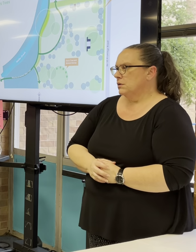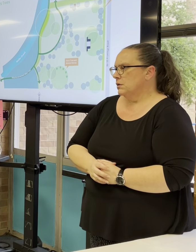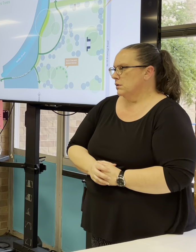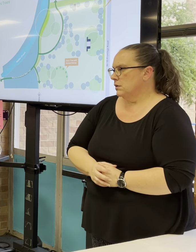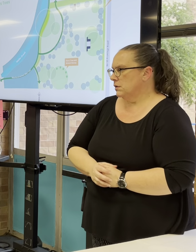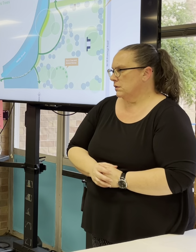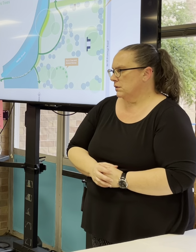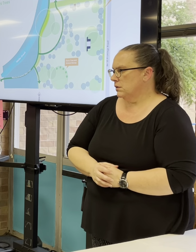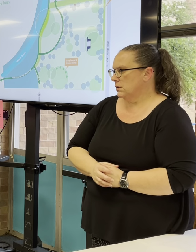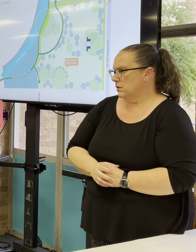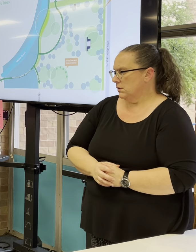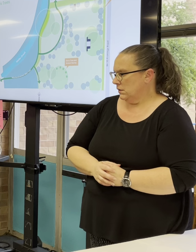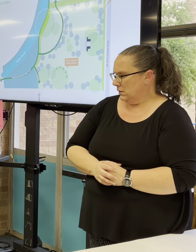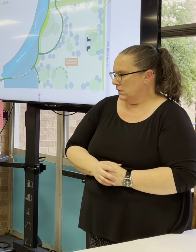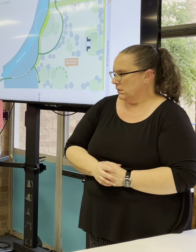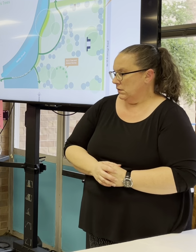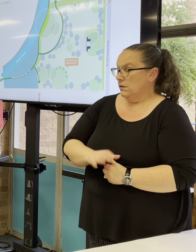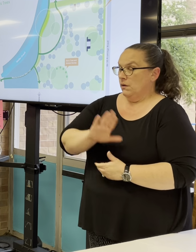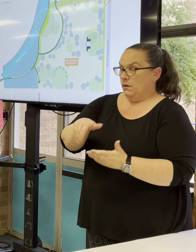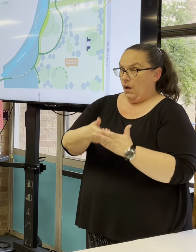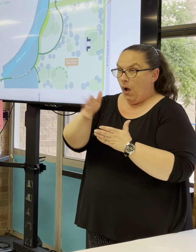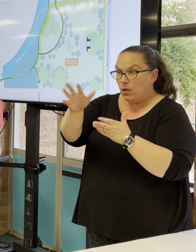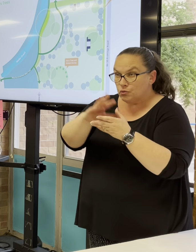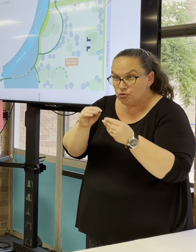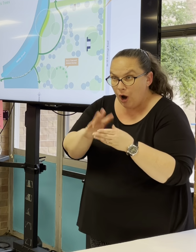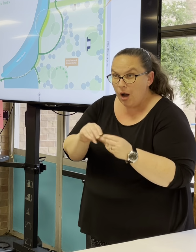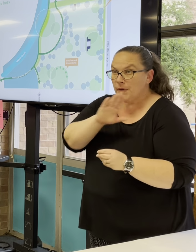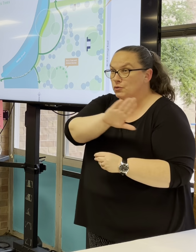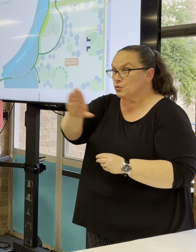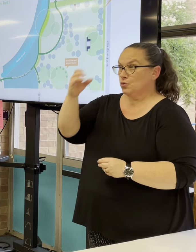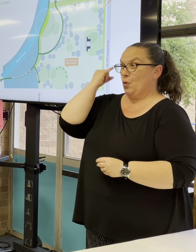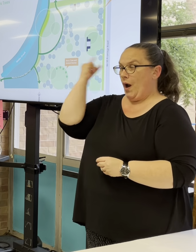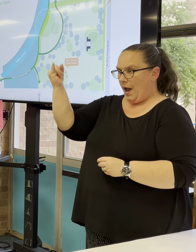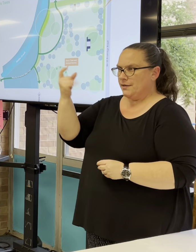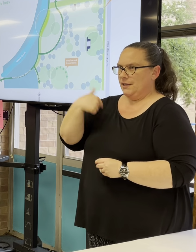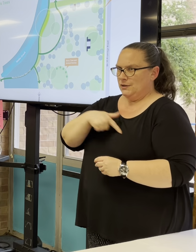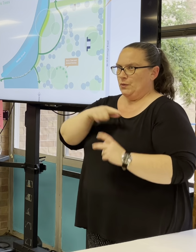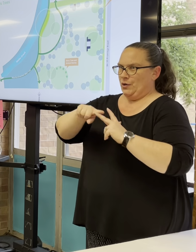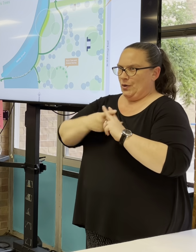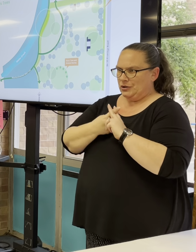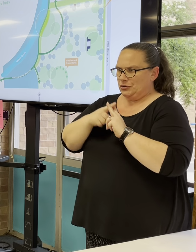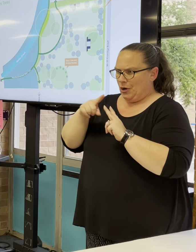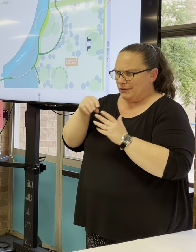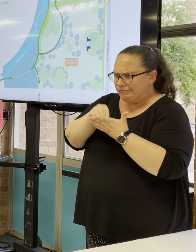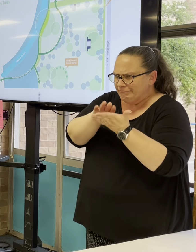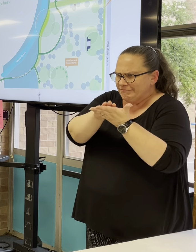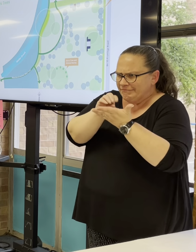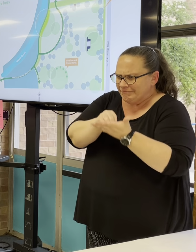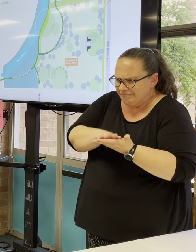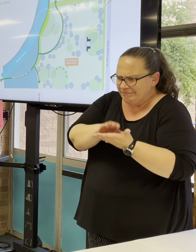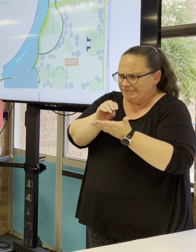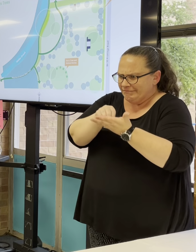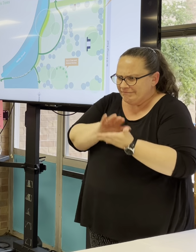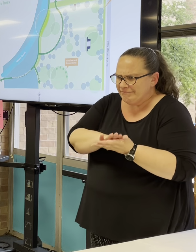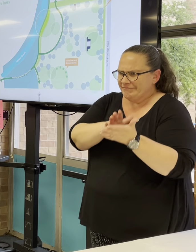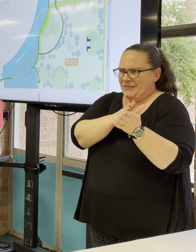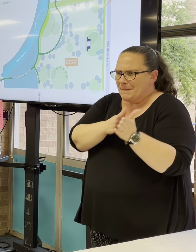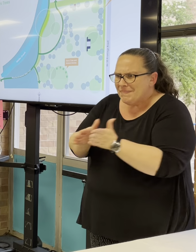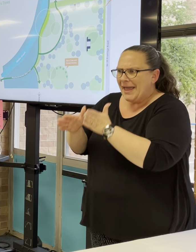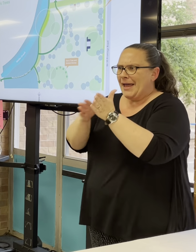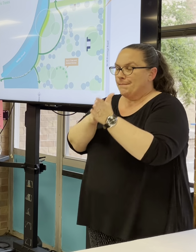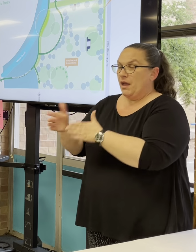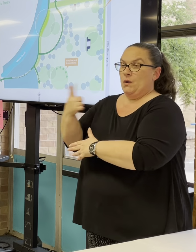So we're just showing you, we're gonna take those comments and take a few of those ideas and start putting them onto the plan. And as we go layer by layer, we're gonna be building the plan